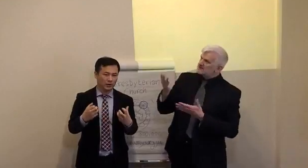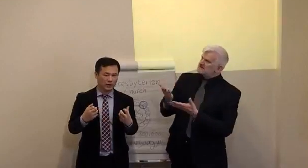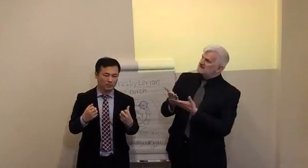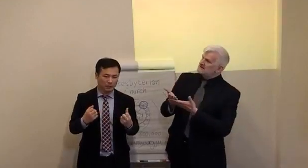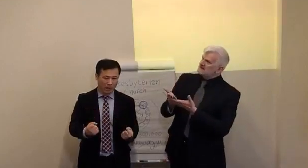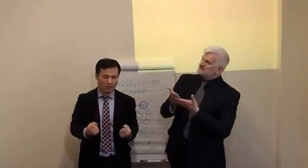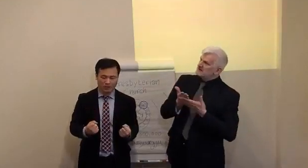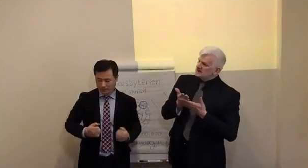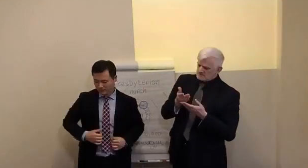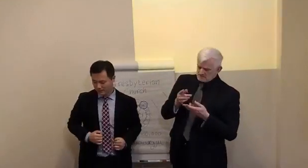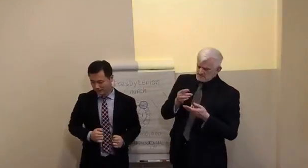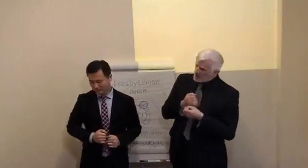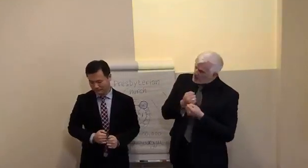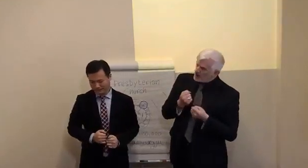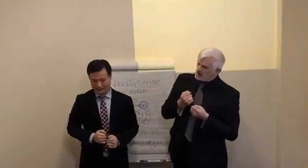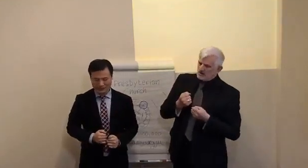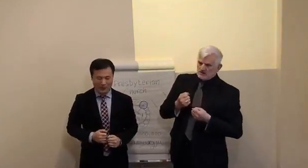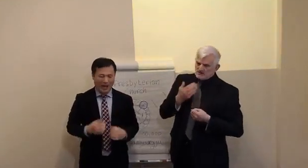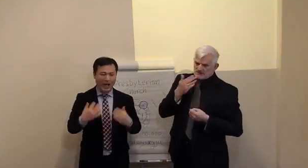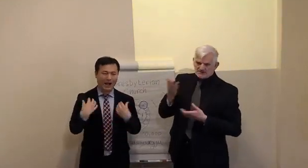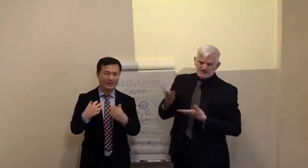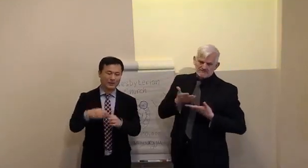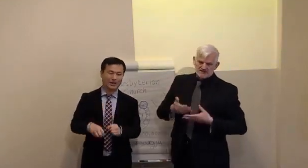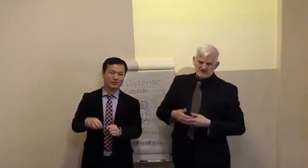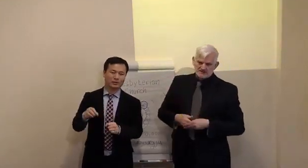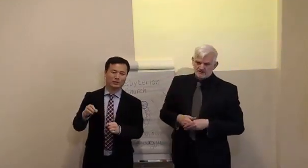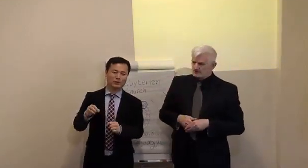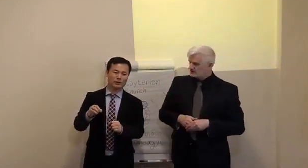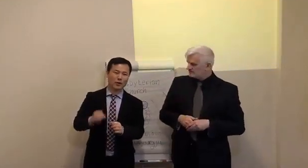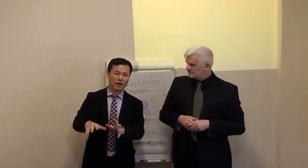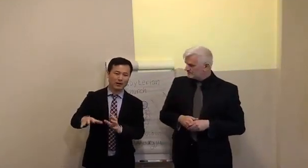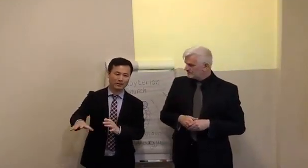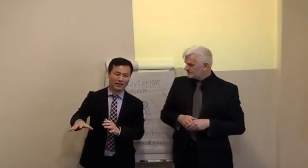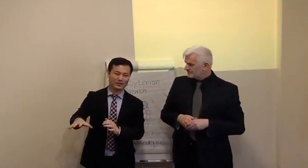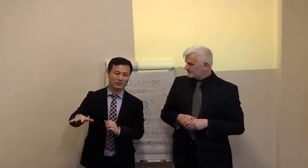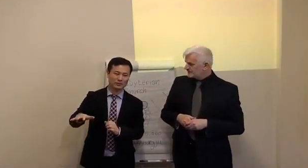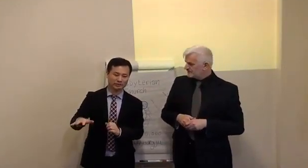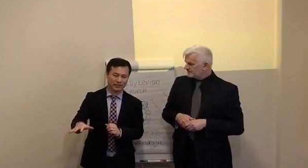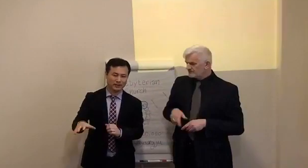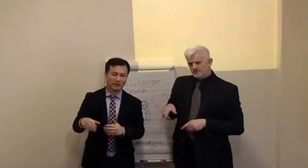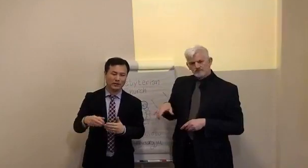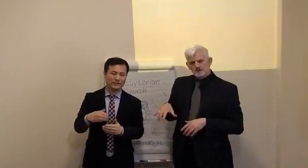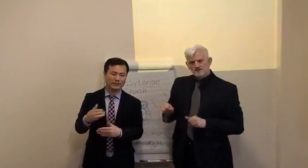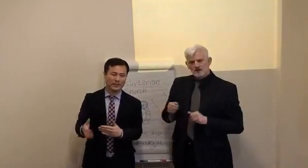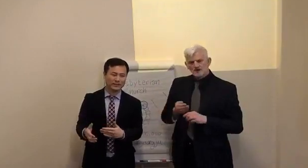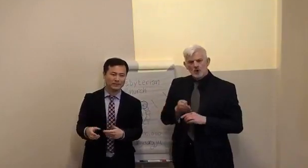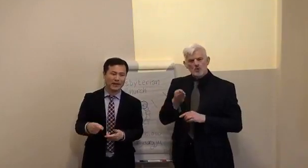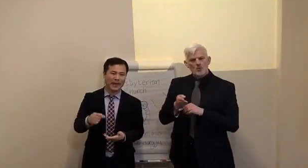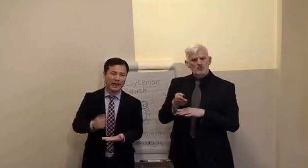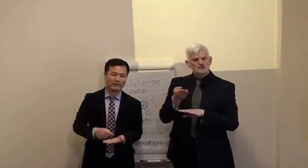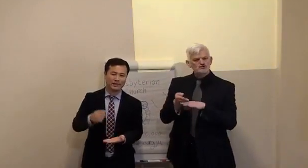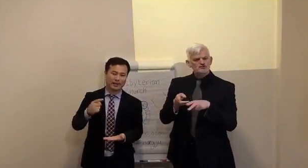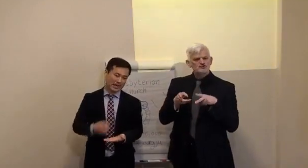your power. I began to go outside on the street for evangelism every day.